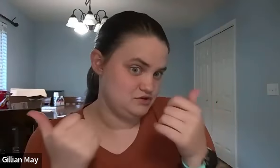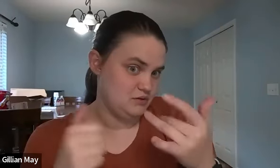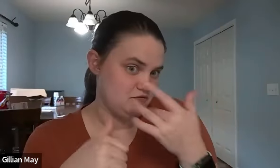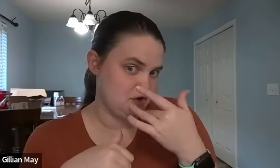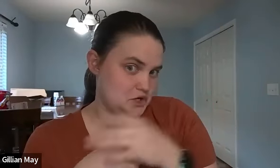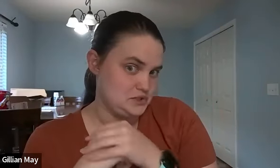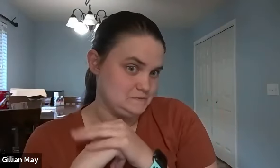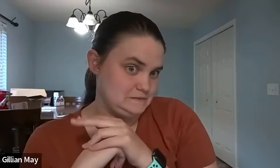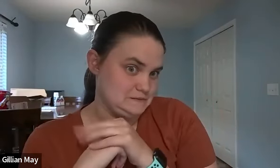y'all prefer?